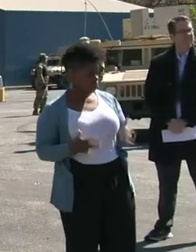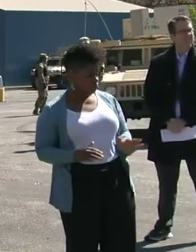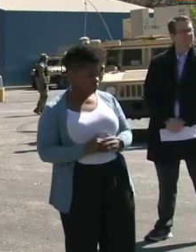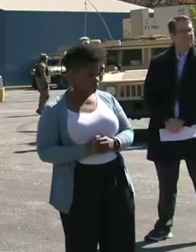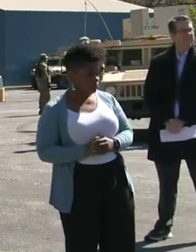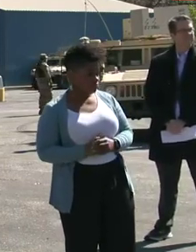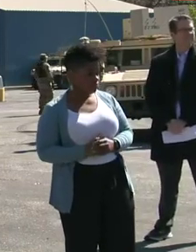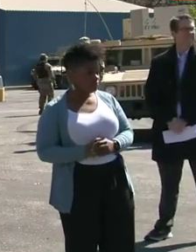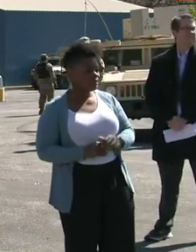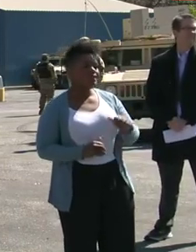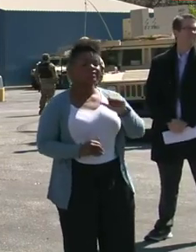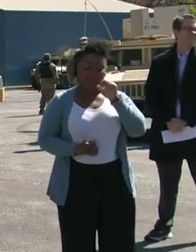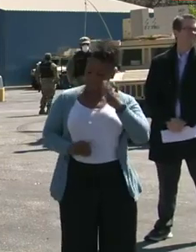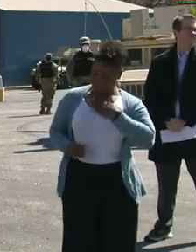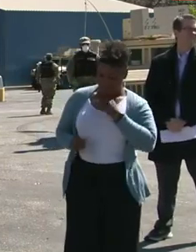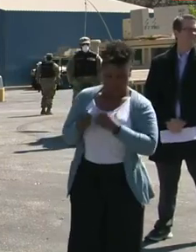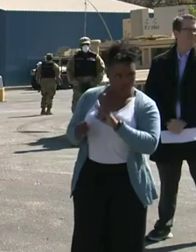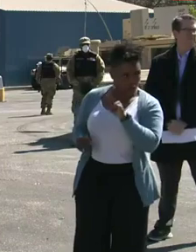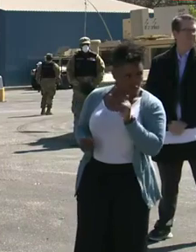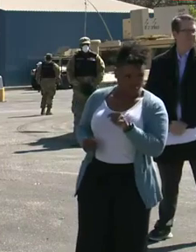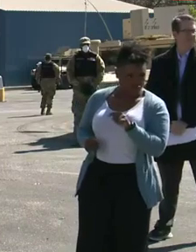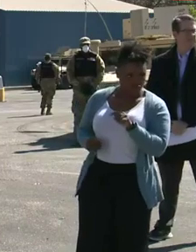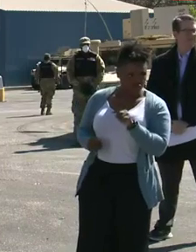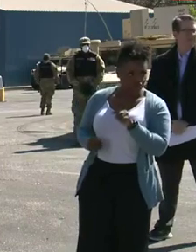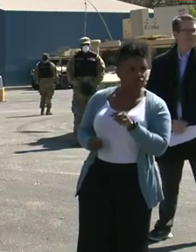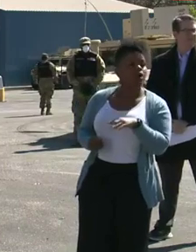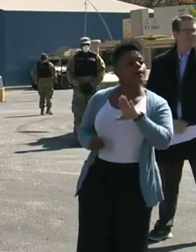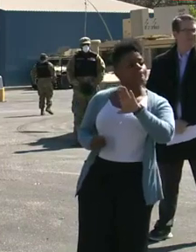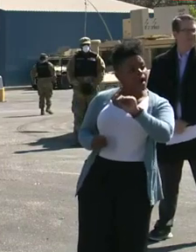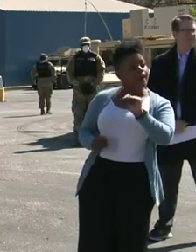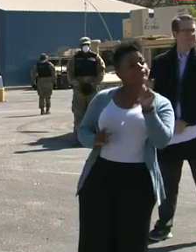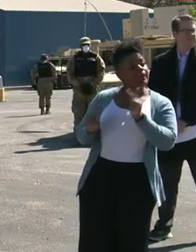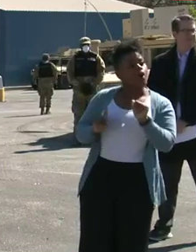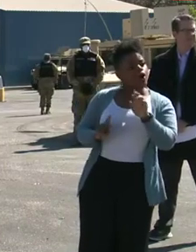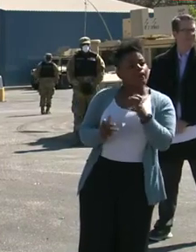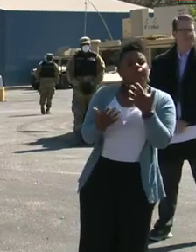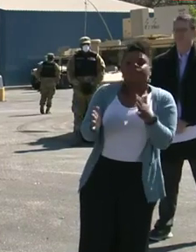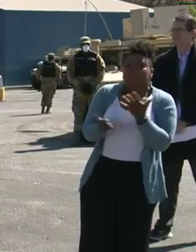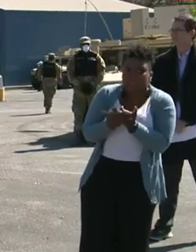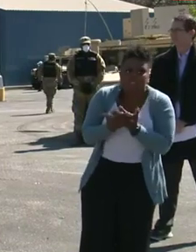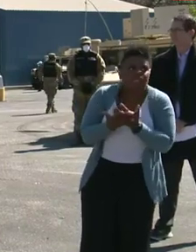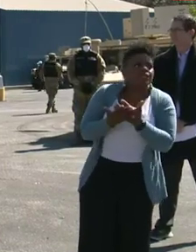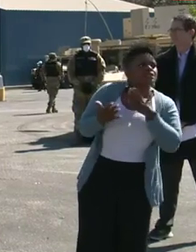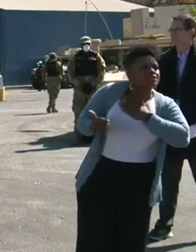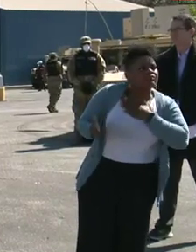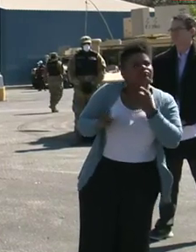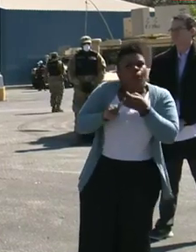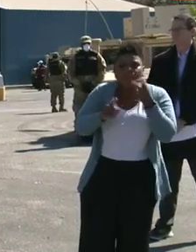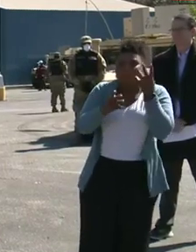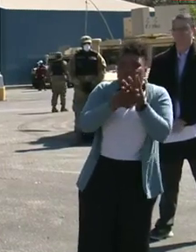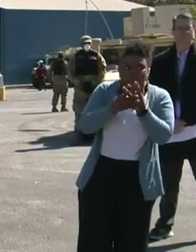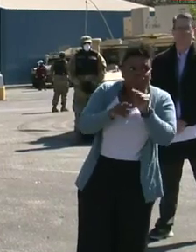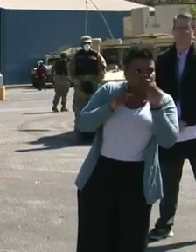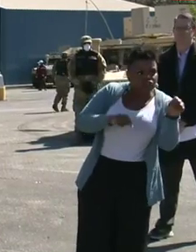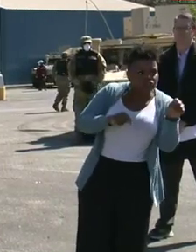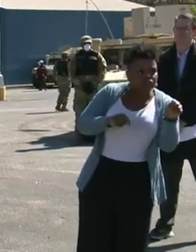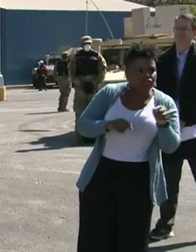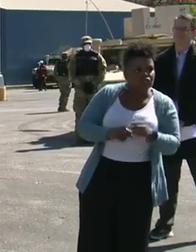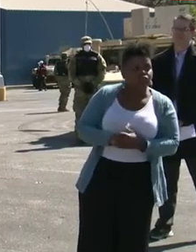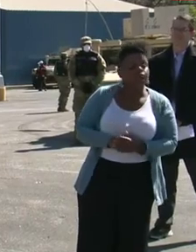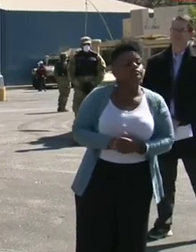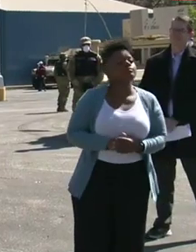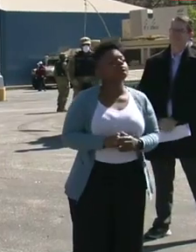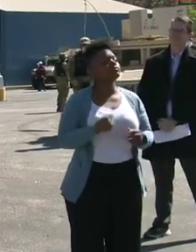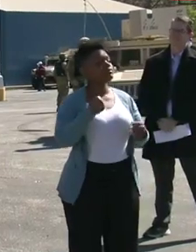but no, I mean, again, when you get these people basically begging, and it seems, at least to them... Let me just repeat